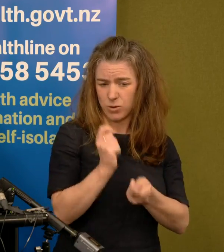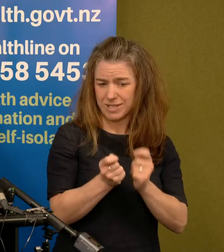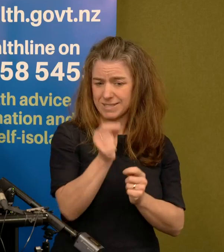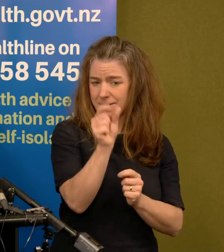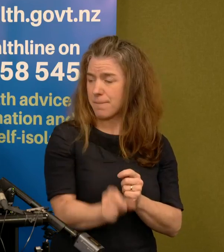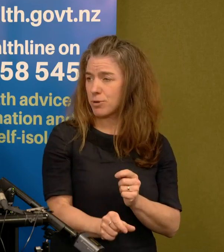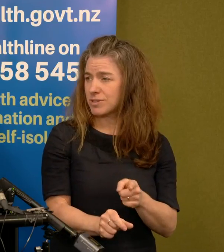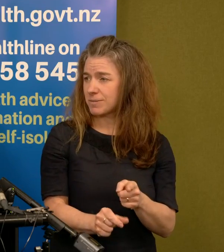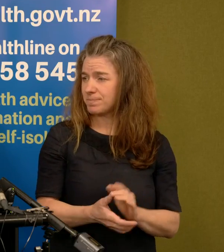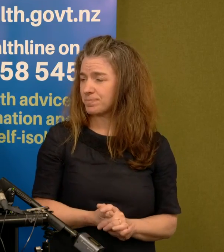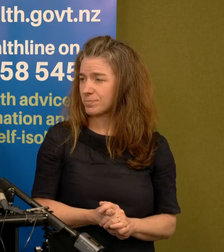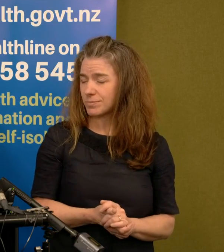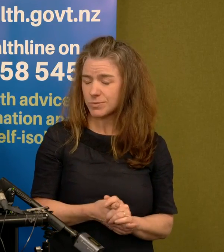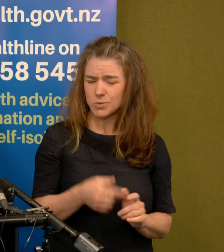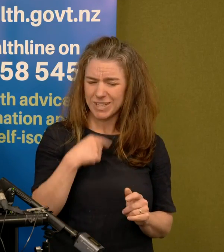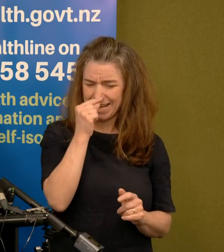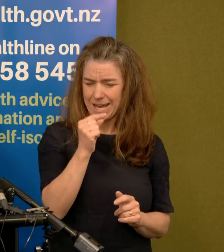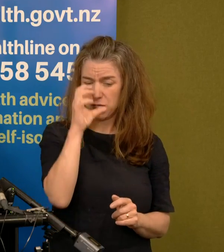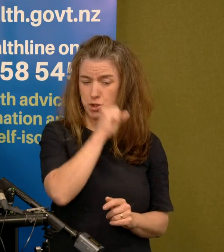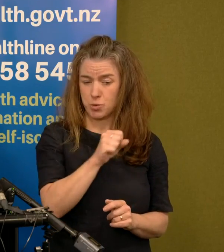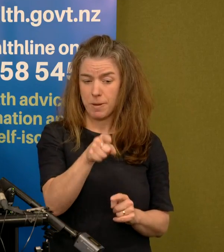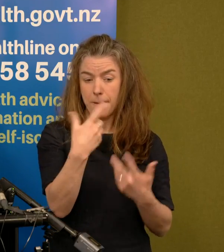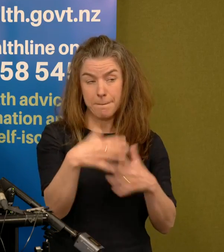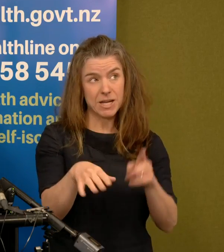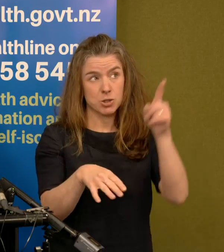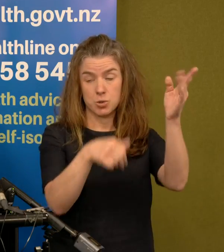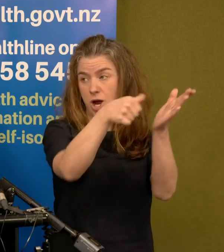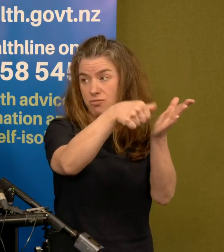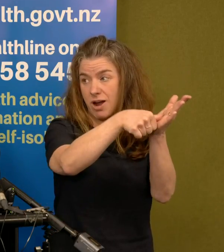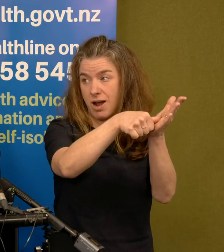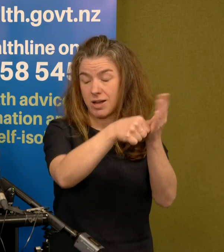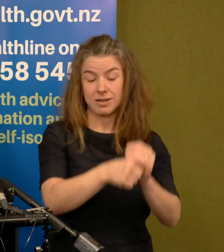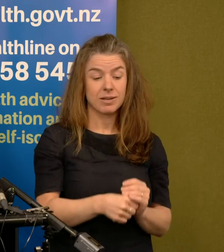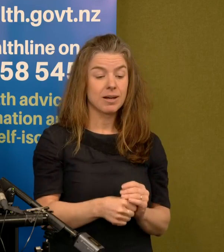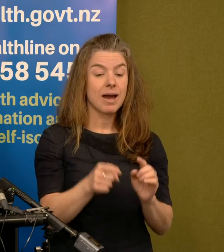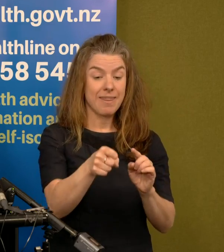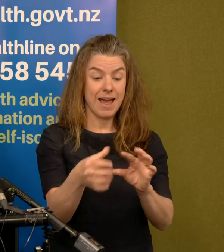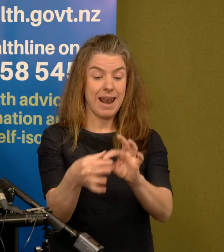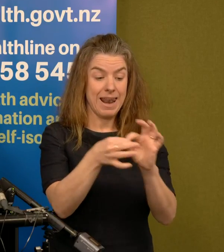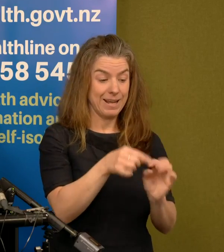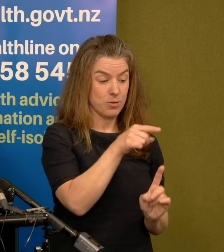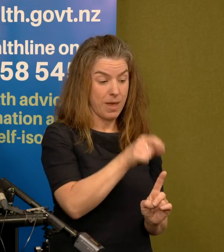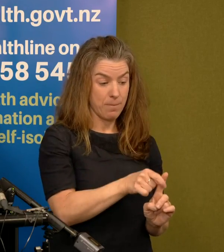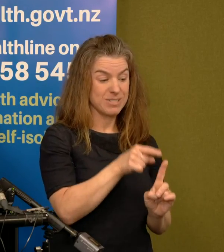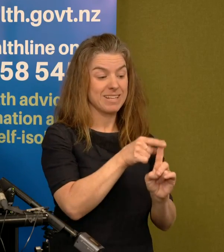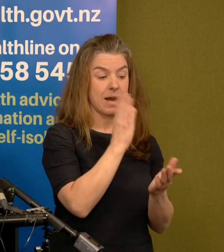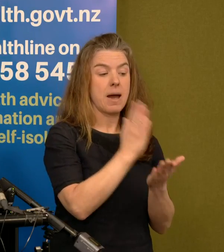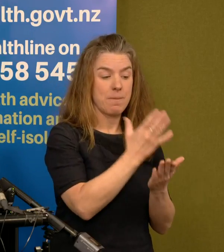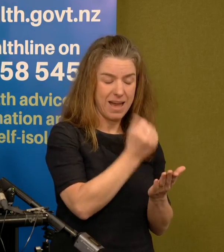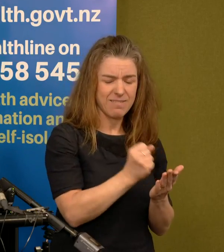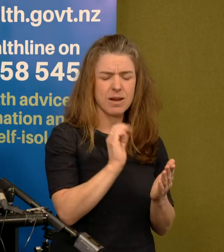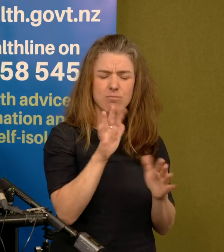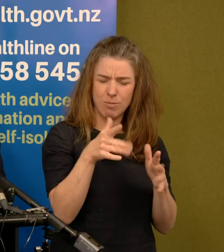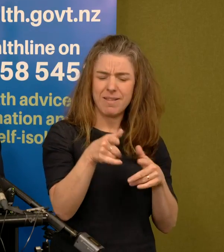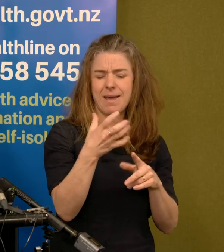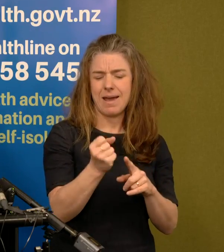and we can infer through their travel history and the epidemiological linkage with the current case that that person is a probable case. Do you